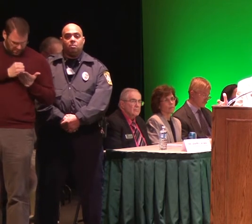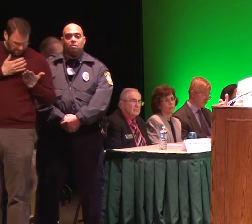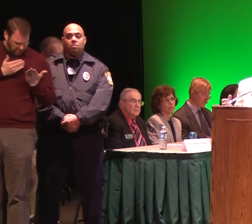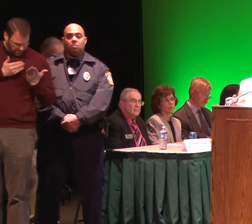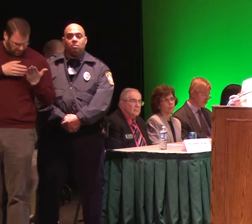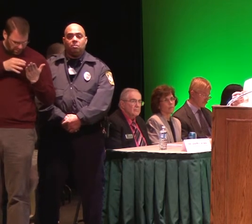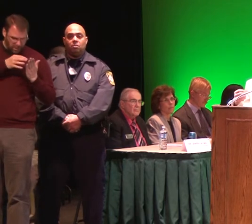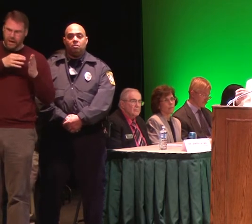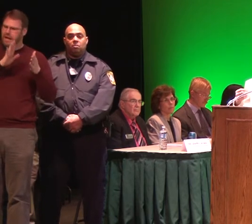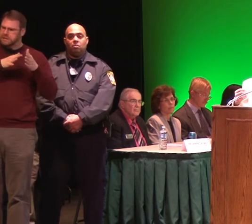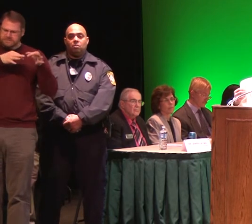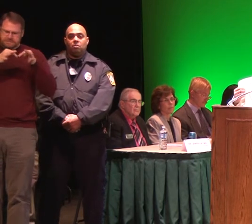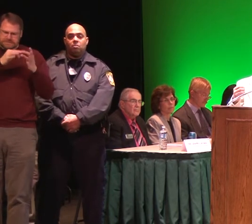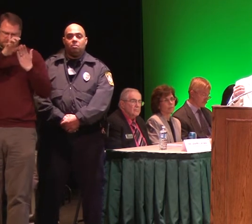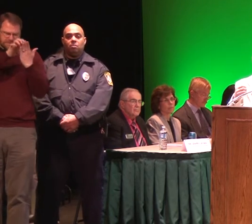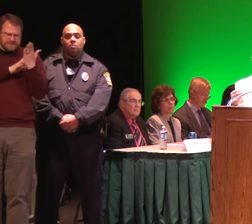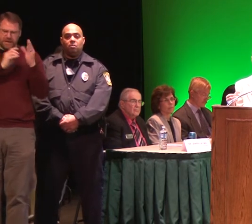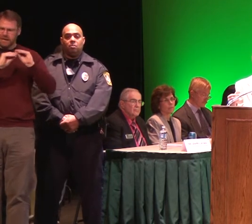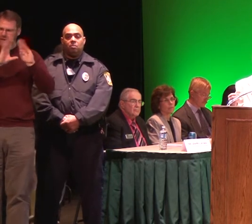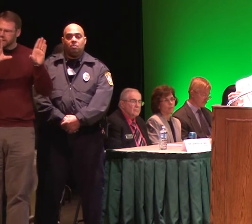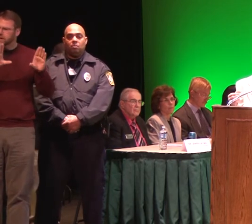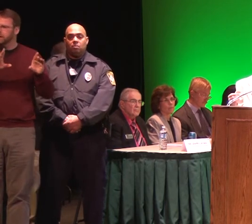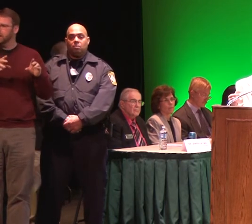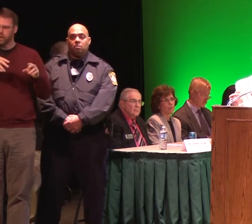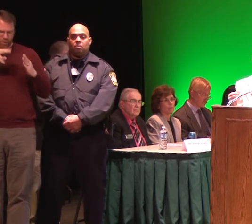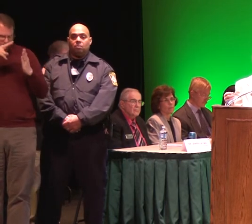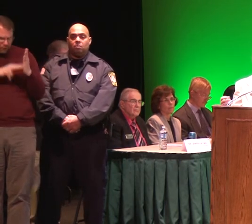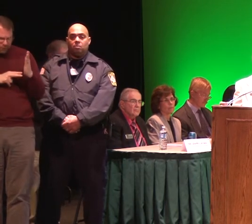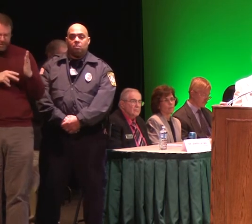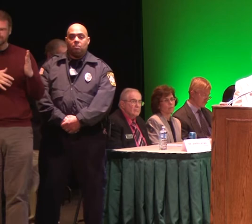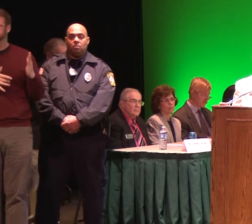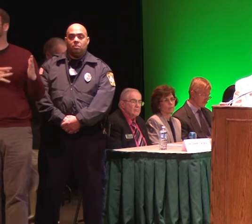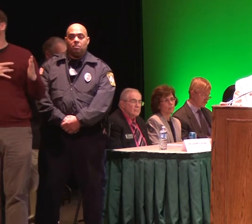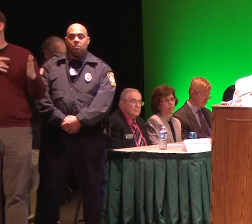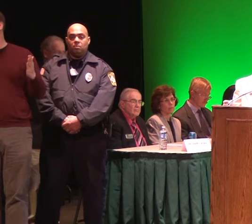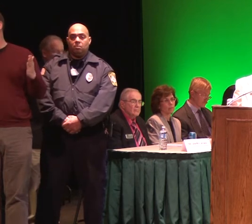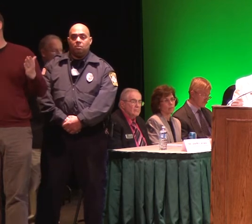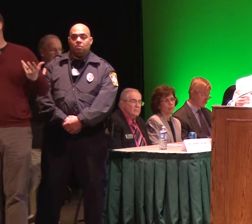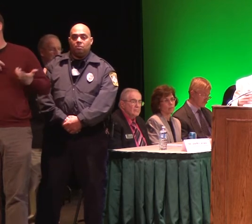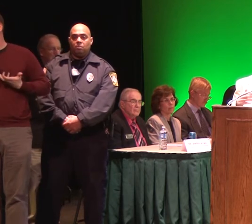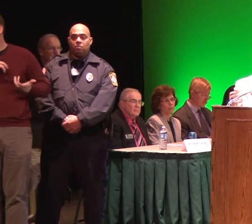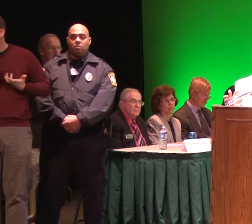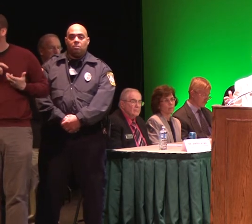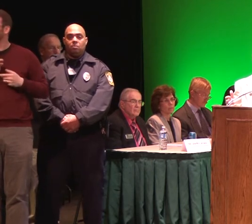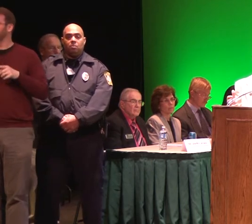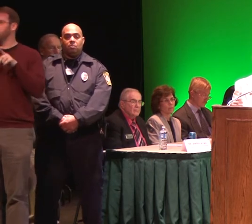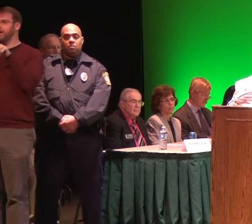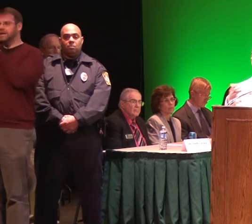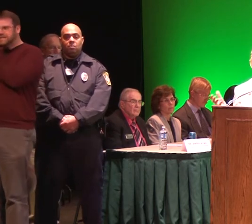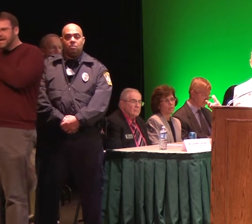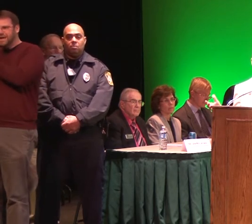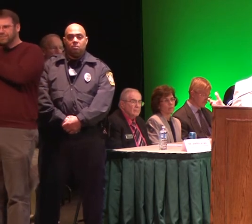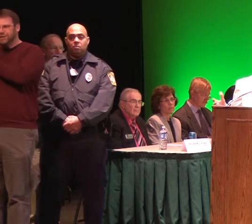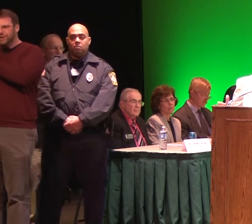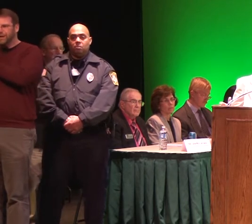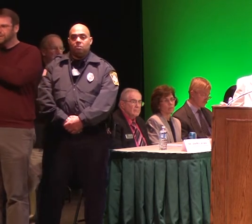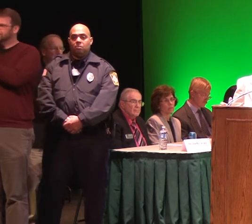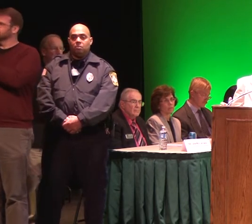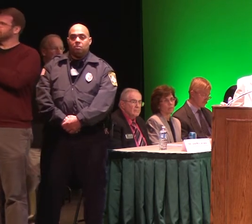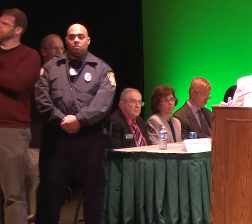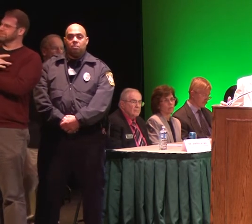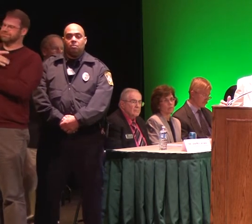explanations. He brought out the humor of a situation where it was appropriate. He had all of us laughing, and he laughed with